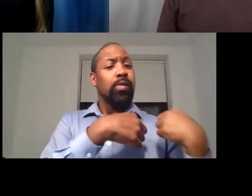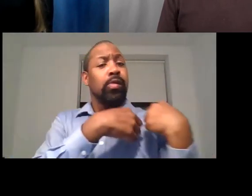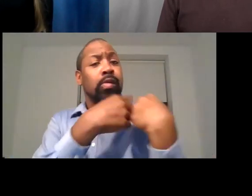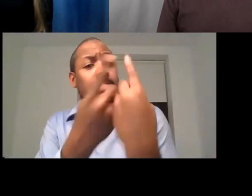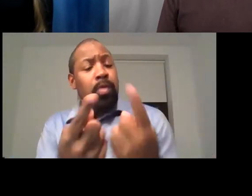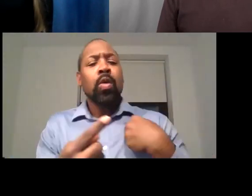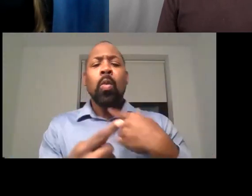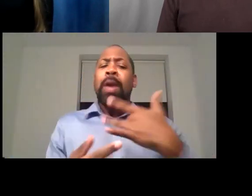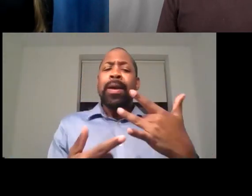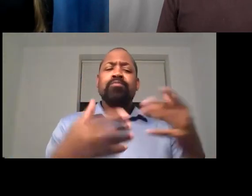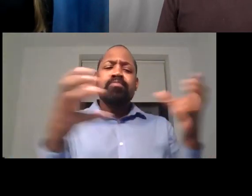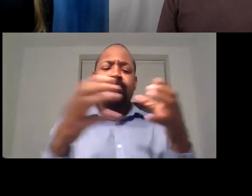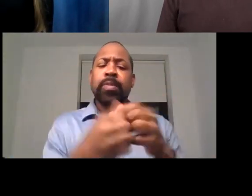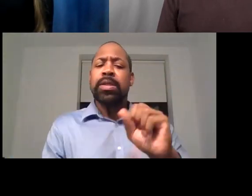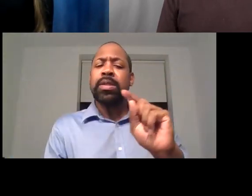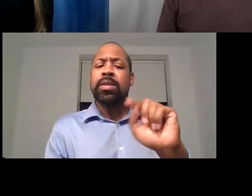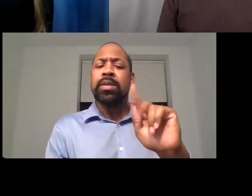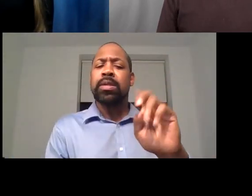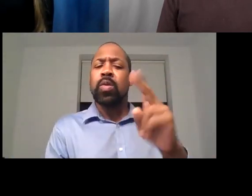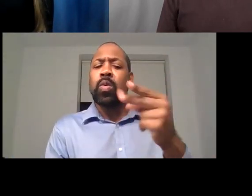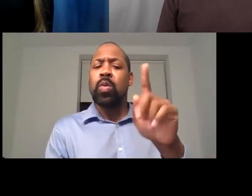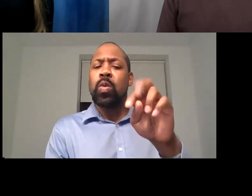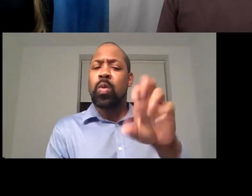we wanted to